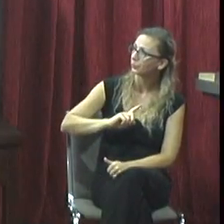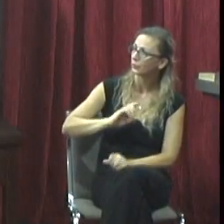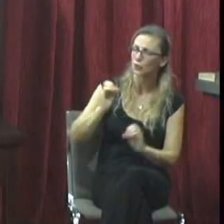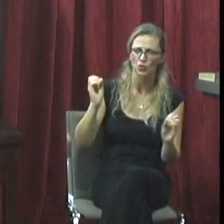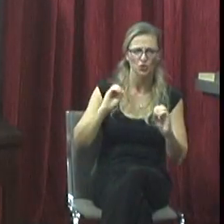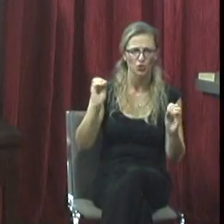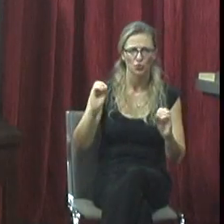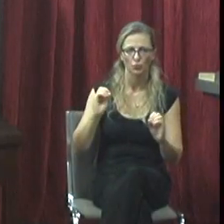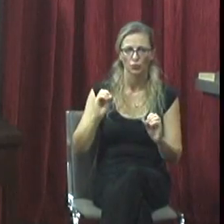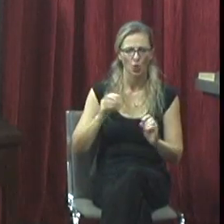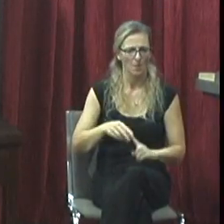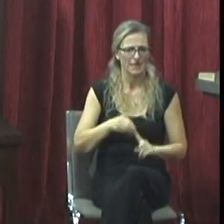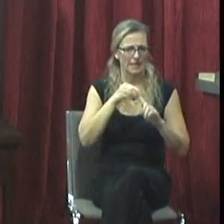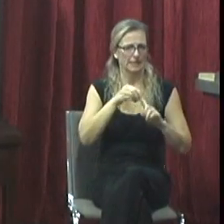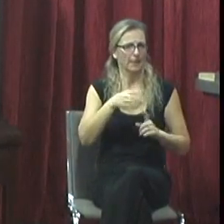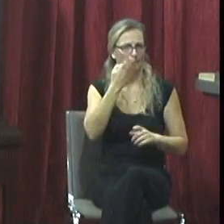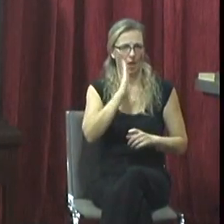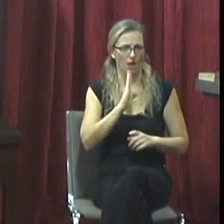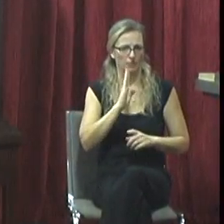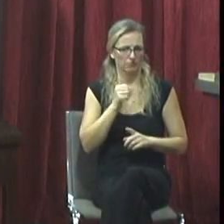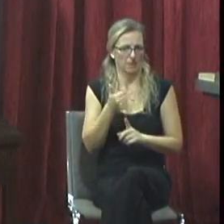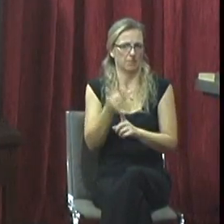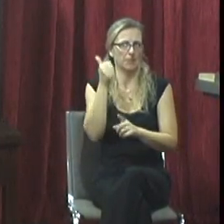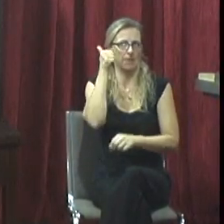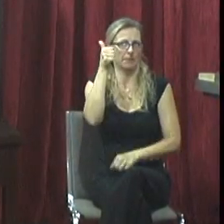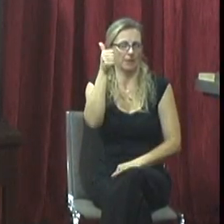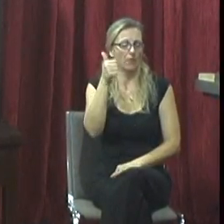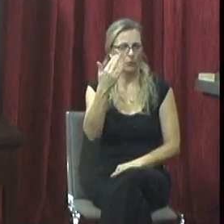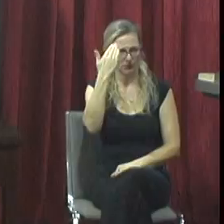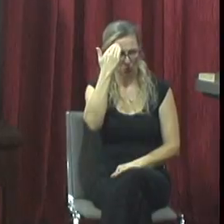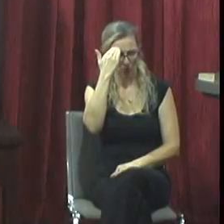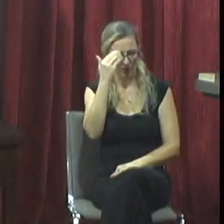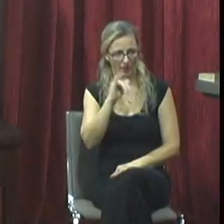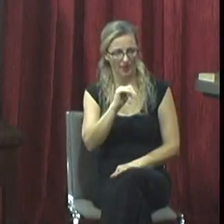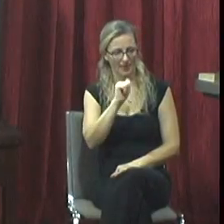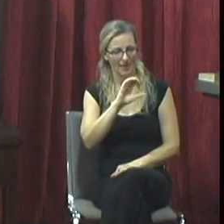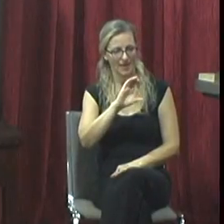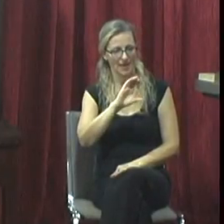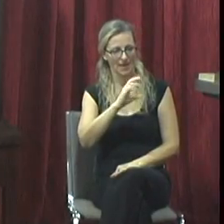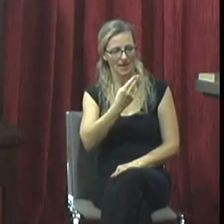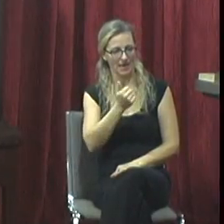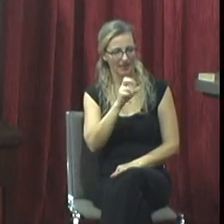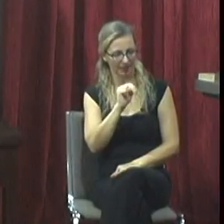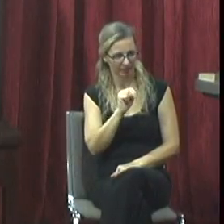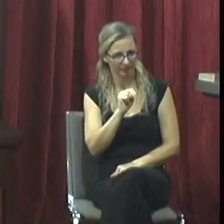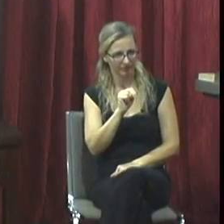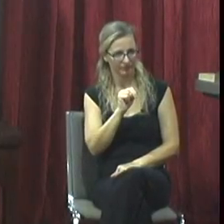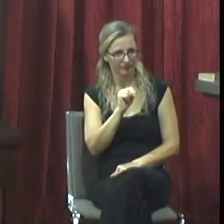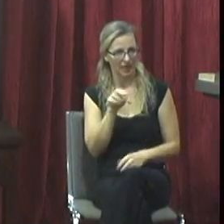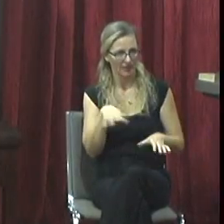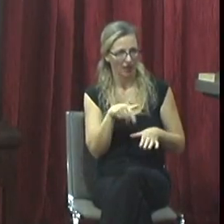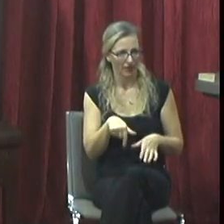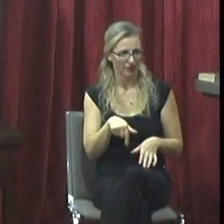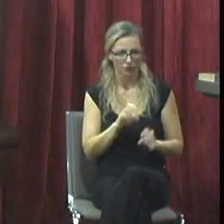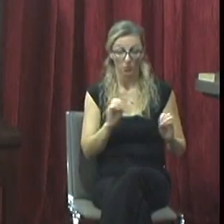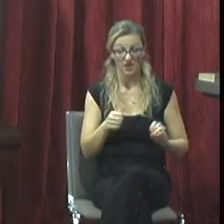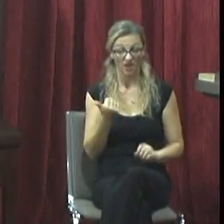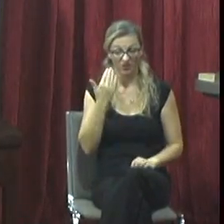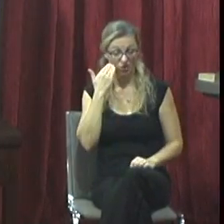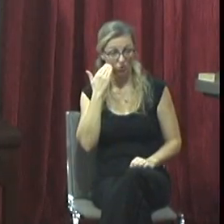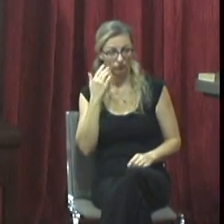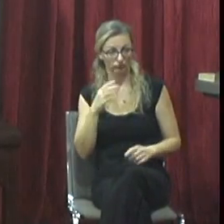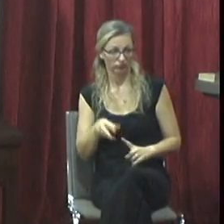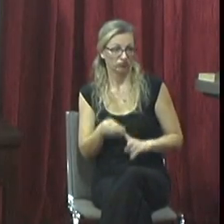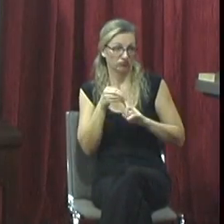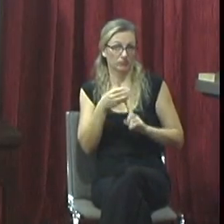aware that Achan had done this. They had conquered Jericho. If you were here last week, the walls fell down. They conquered the city. They saved Rahab and